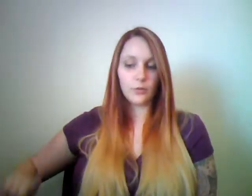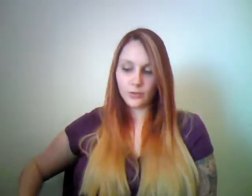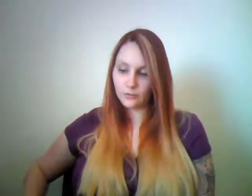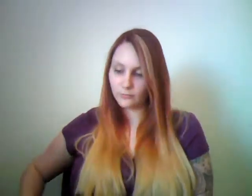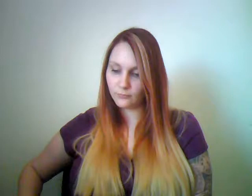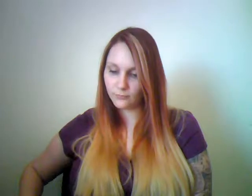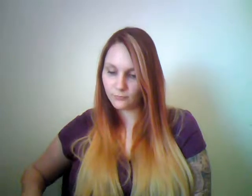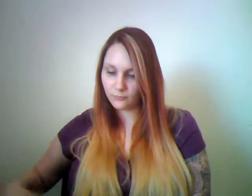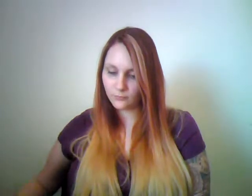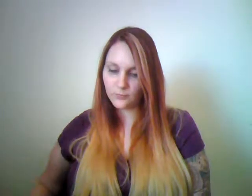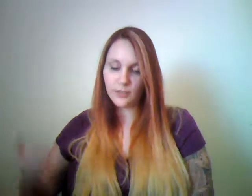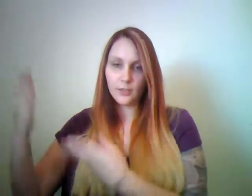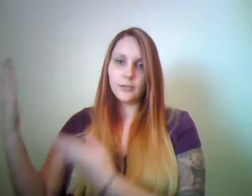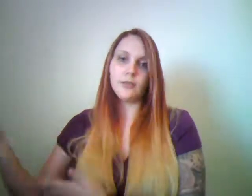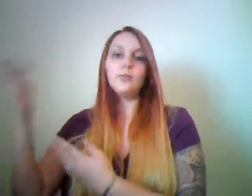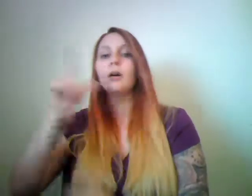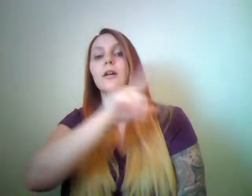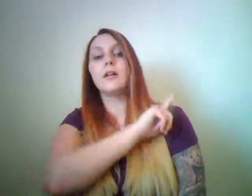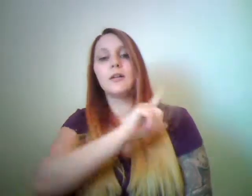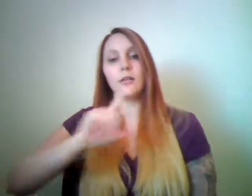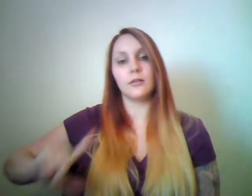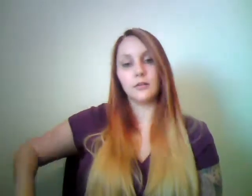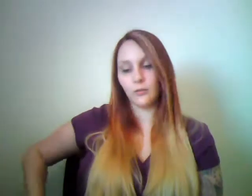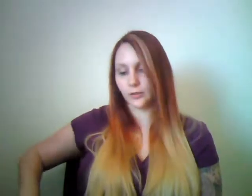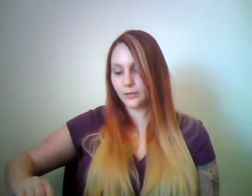Lord. You are Lord.